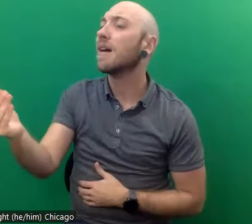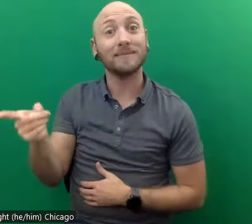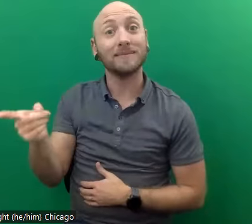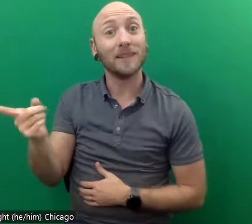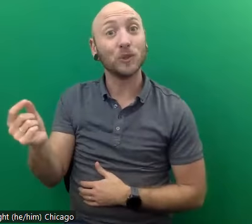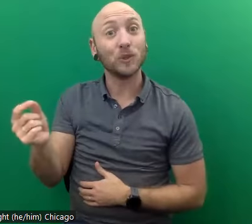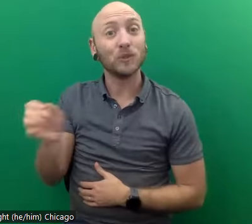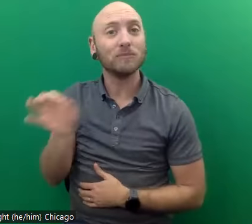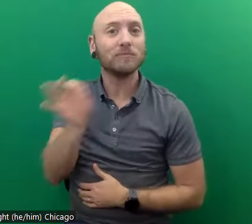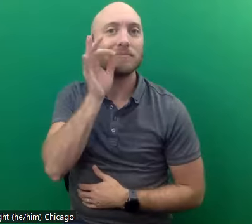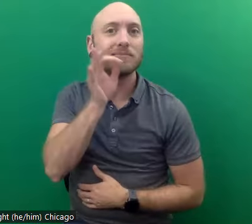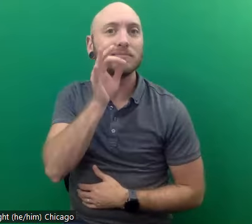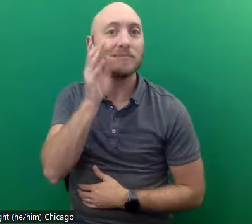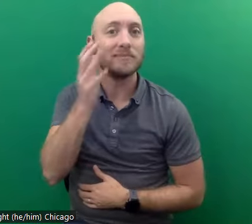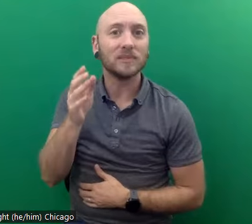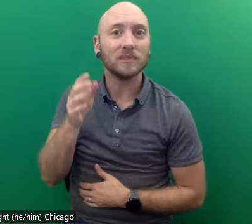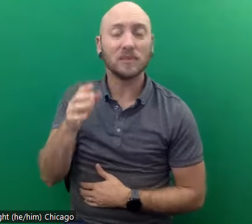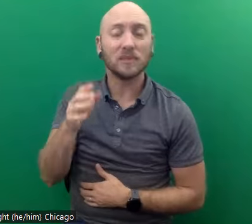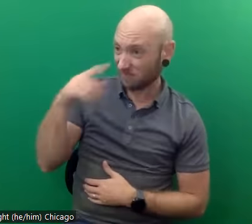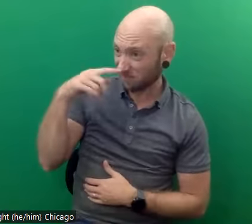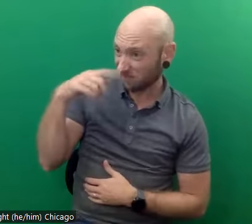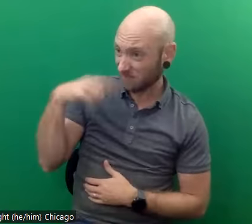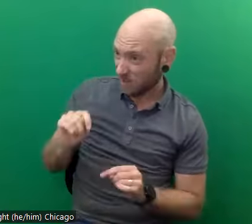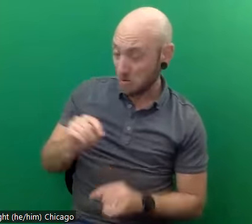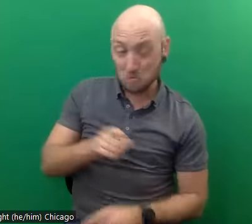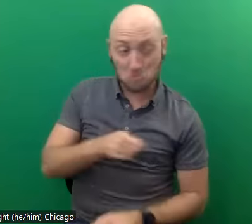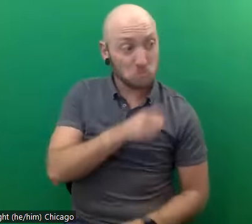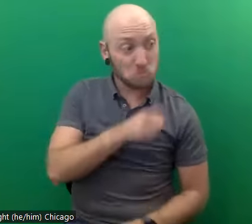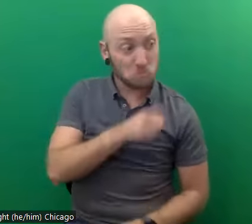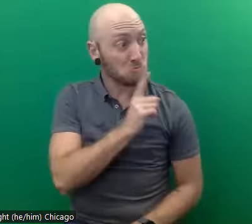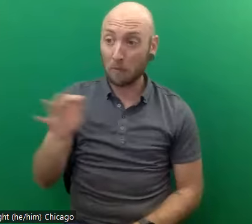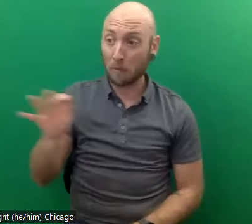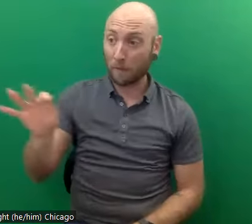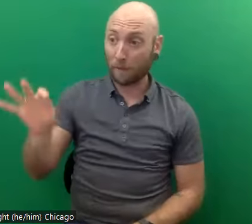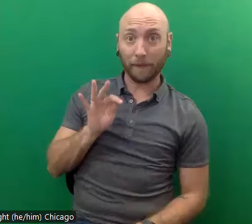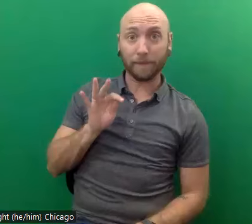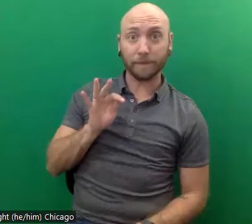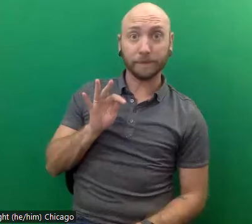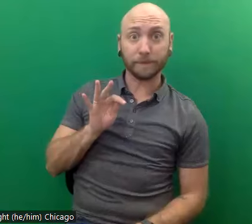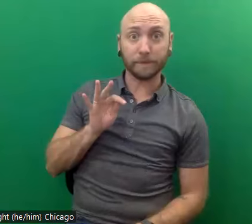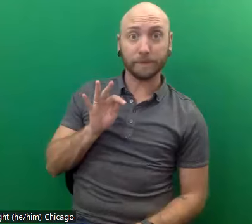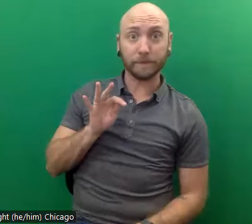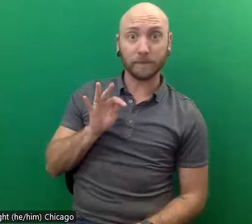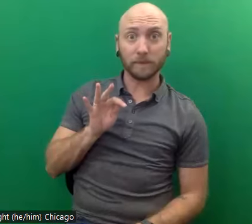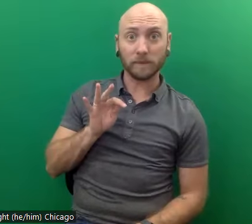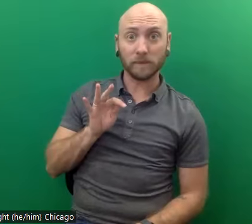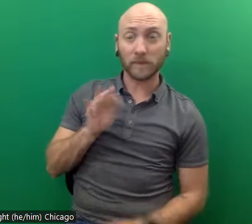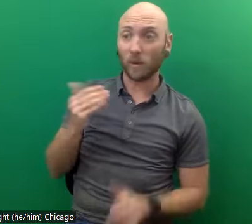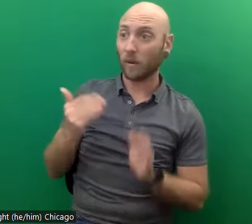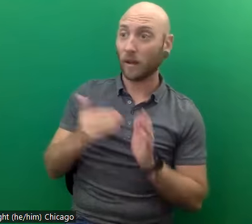weed. So I asked if I could try it, and they handed it over. And once again, I found a